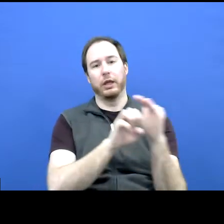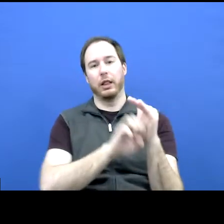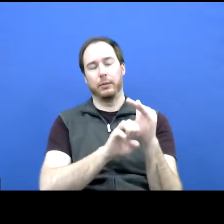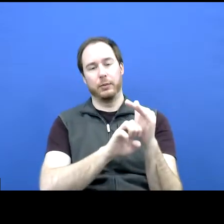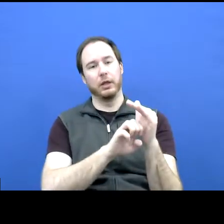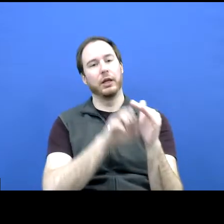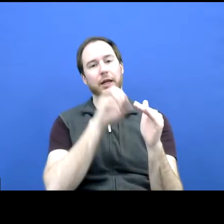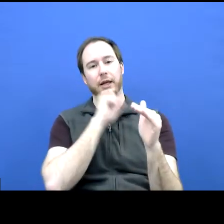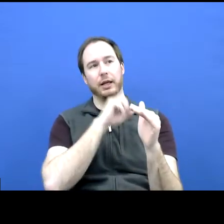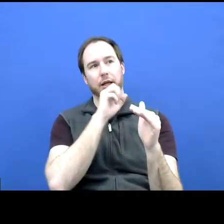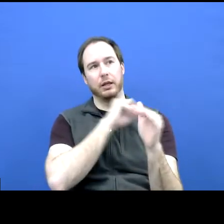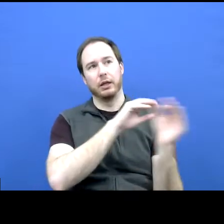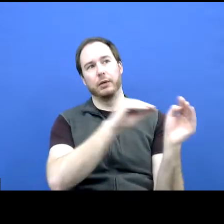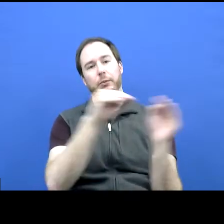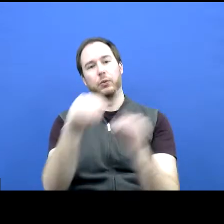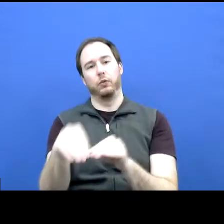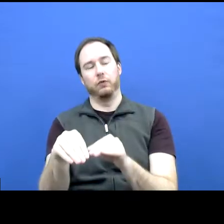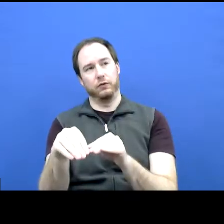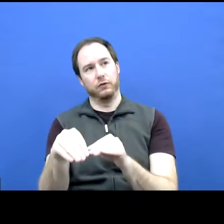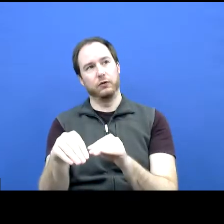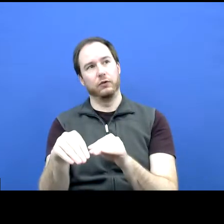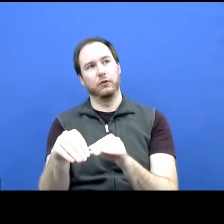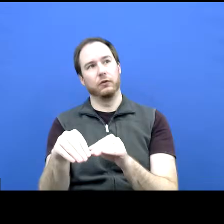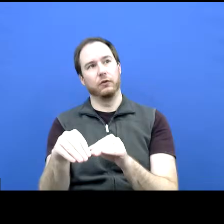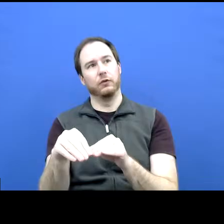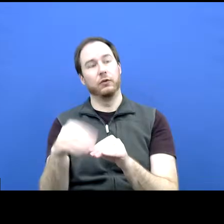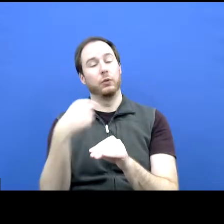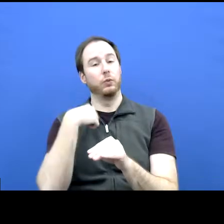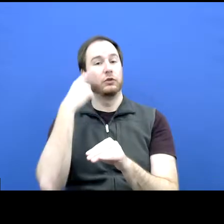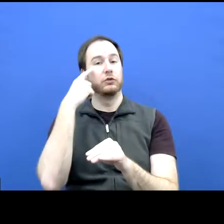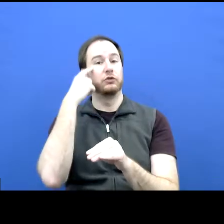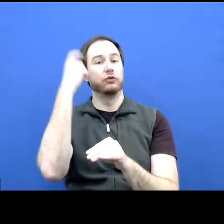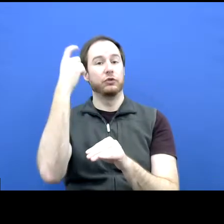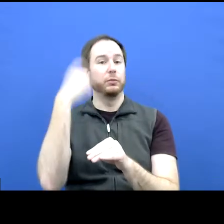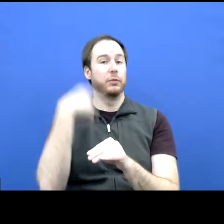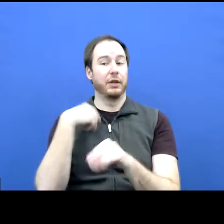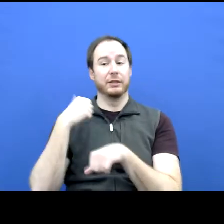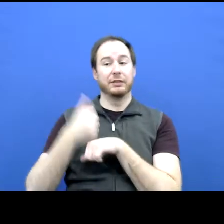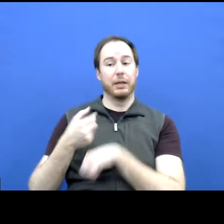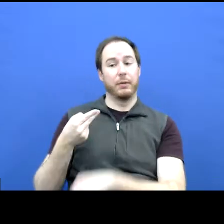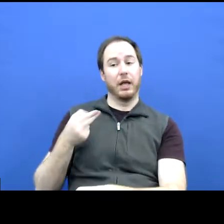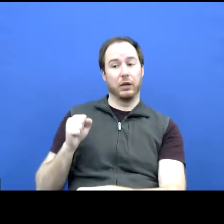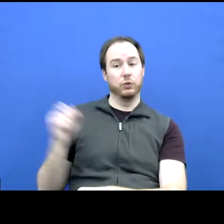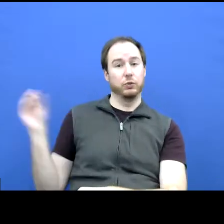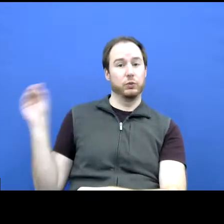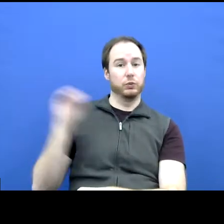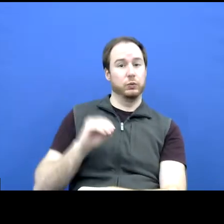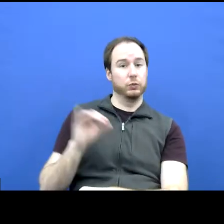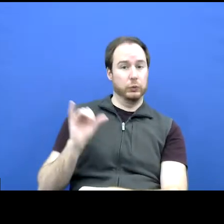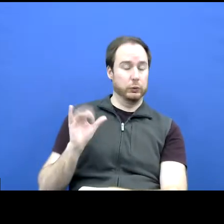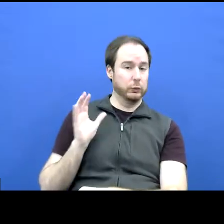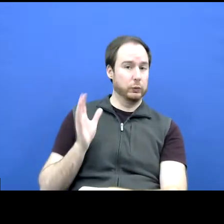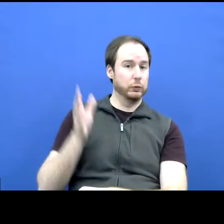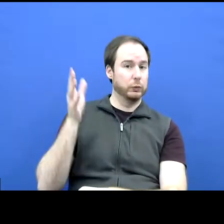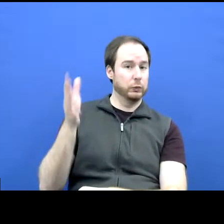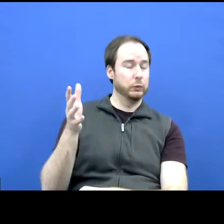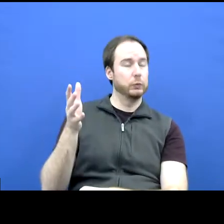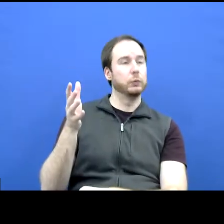age students in. We do have a dream of getting our high school students over there at some